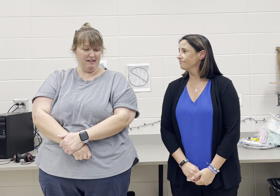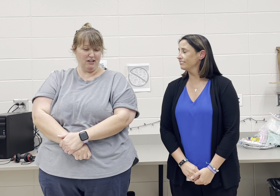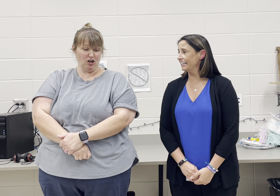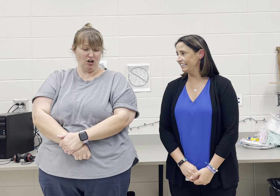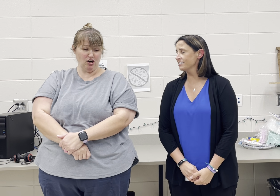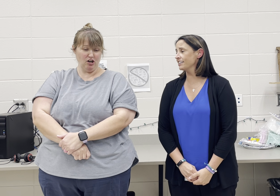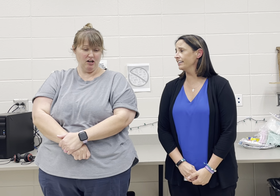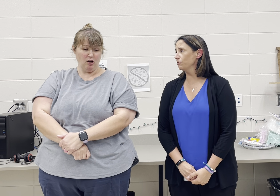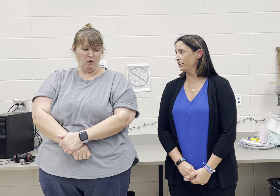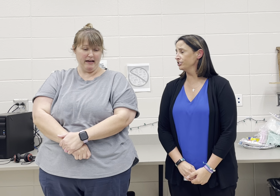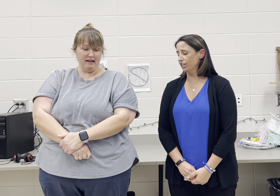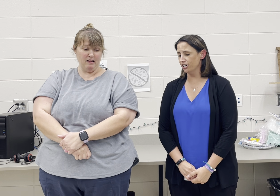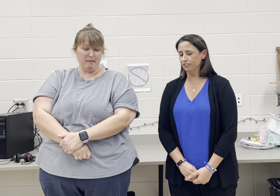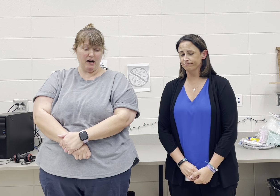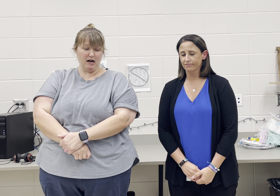They need to study welder.